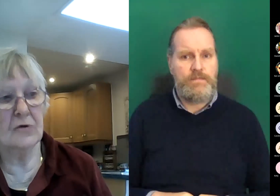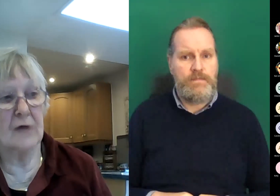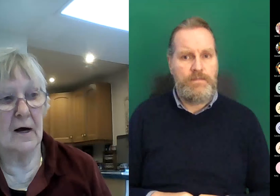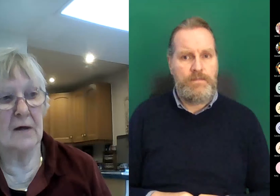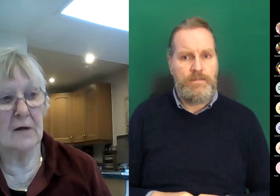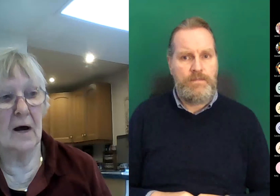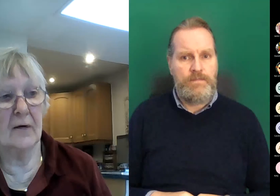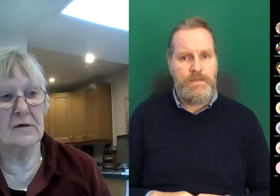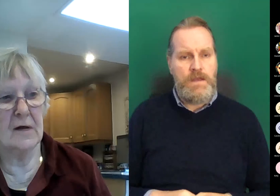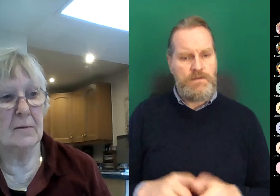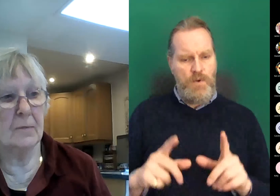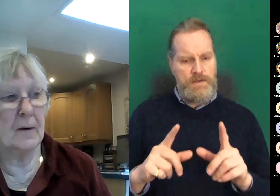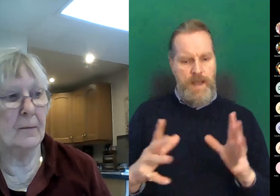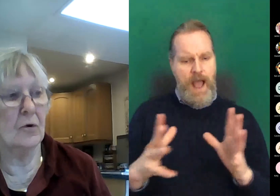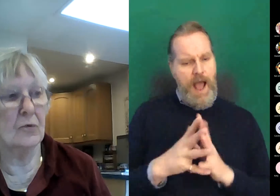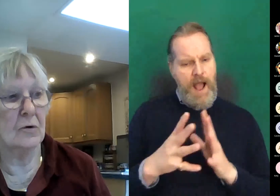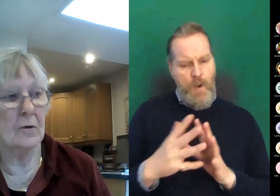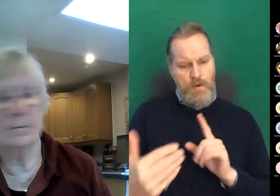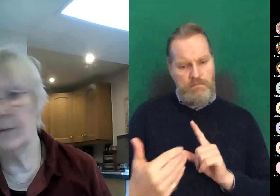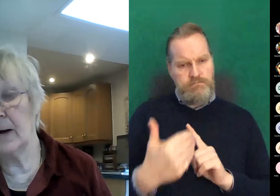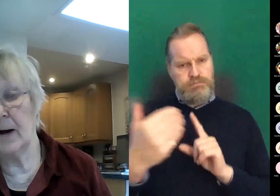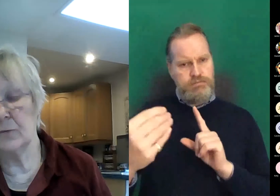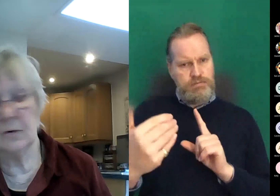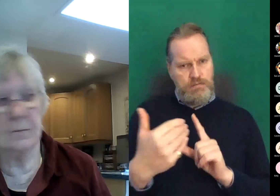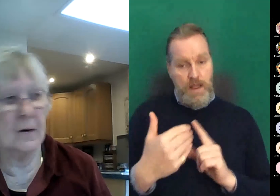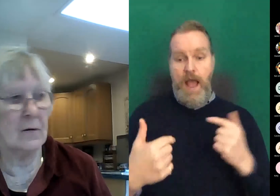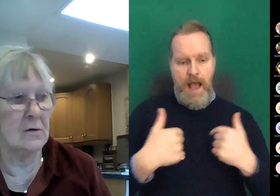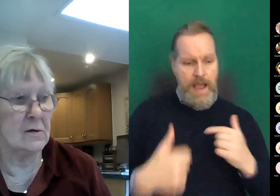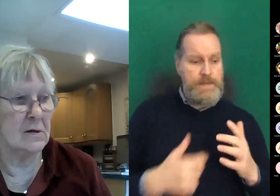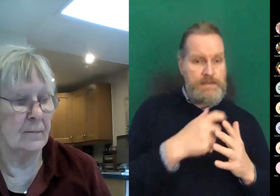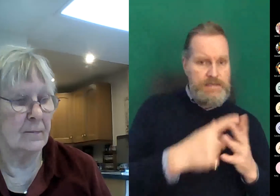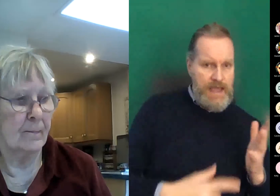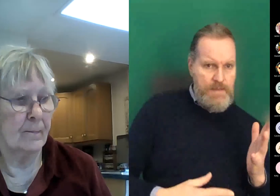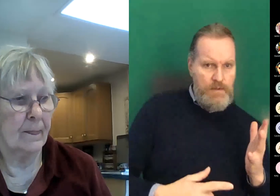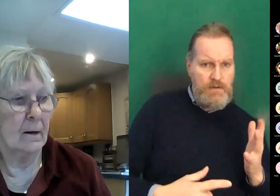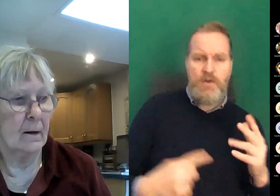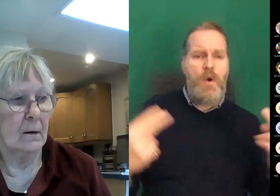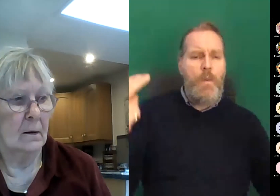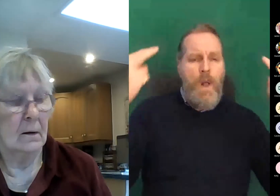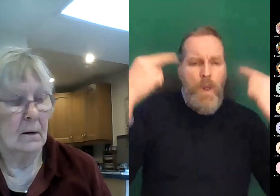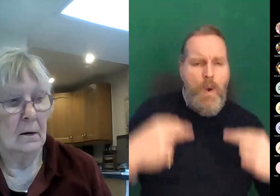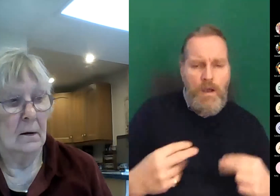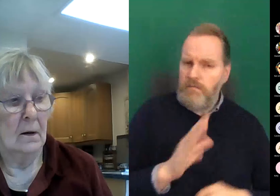themselves alongside other disabled people, not by outward appearances.